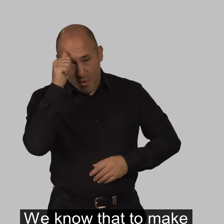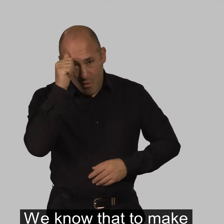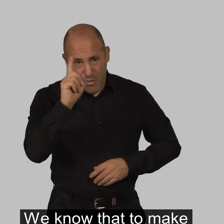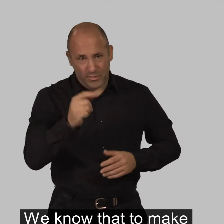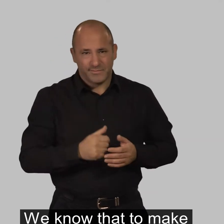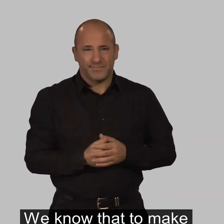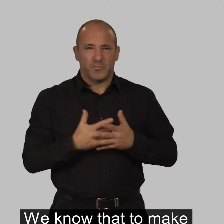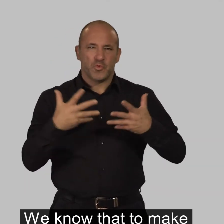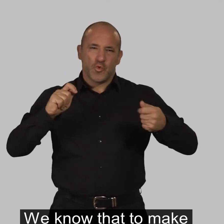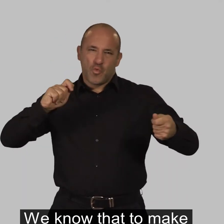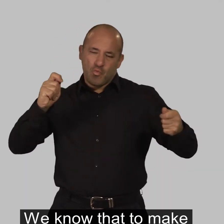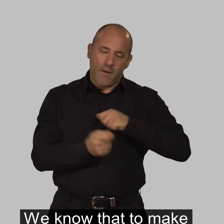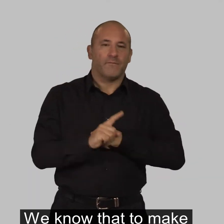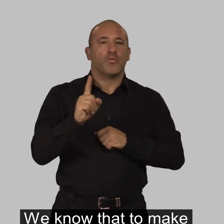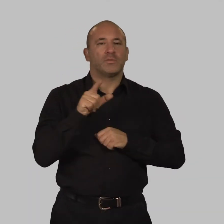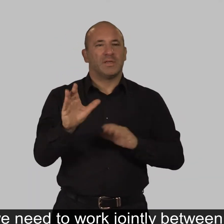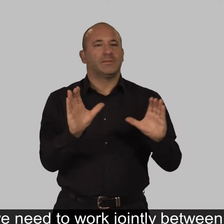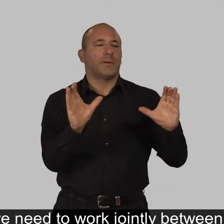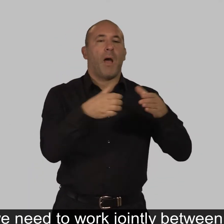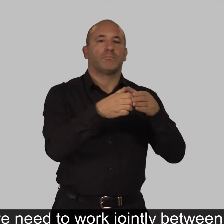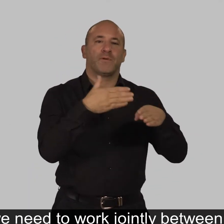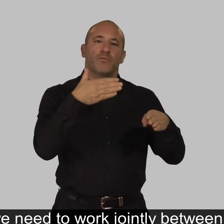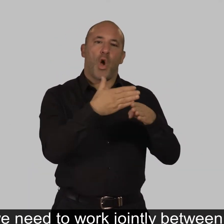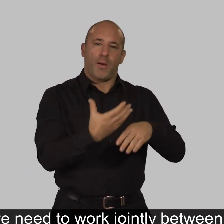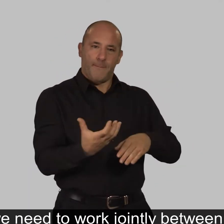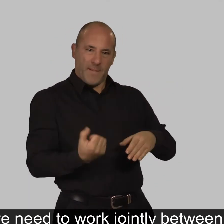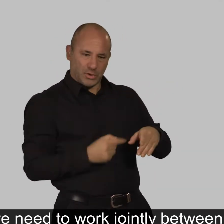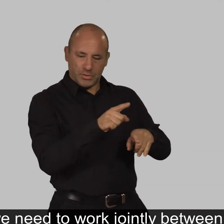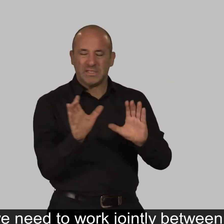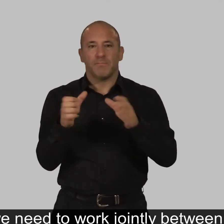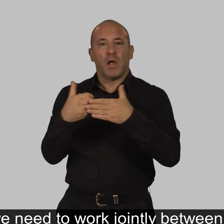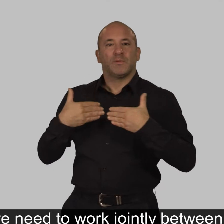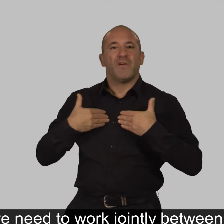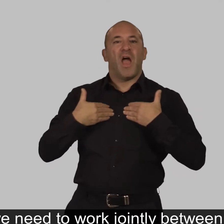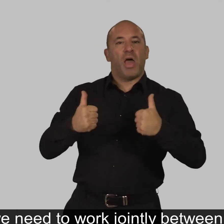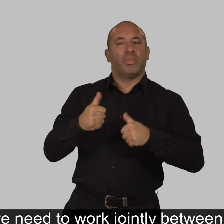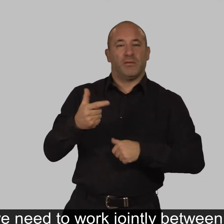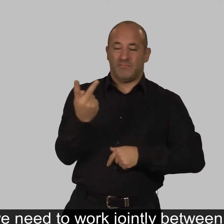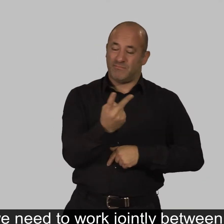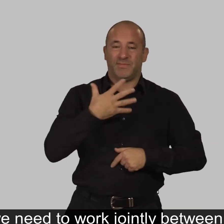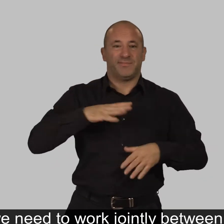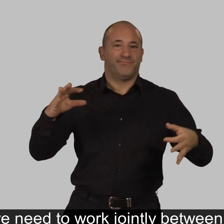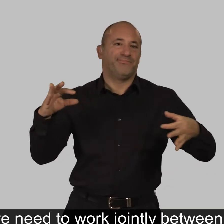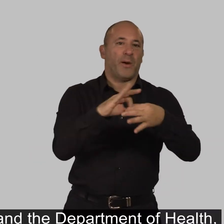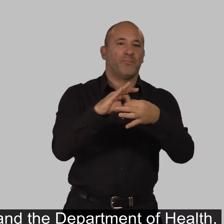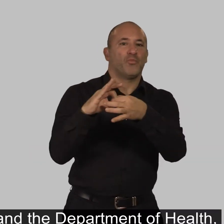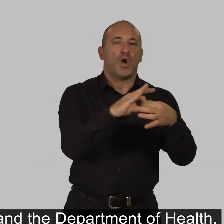We know that to make the biggest change, we need to work jointly between the Department for Work and Pensions and